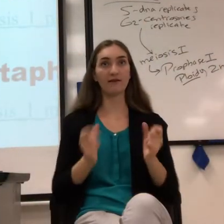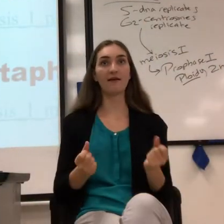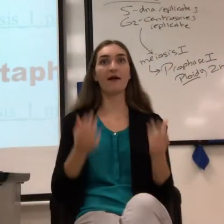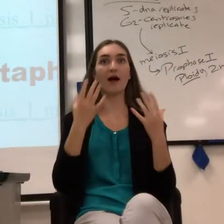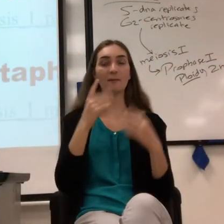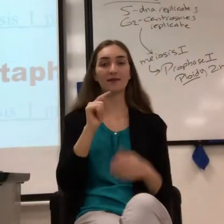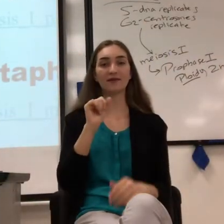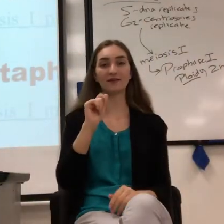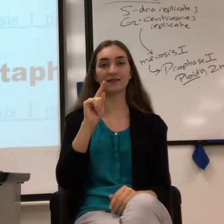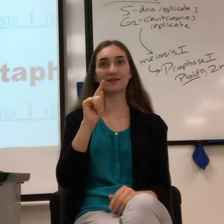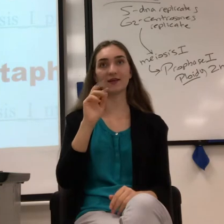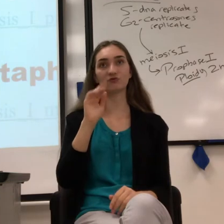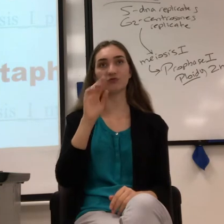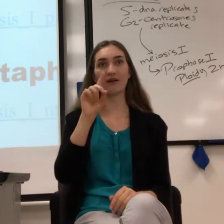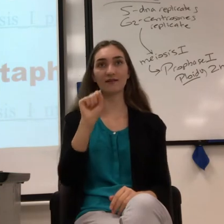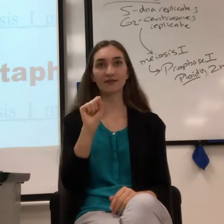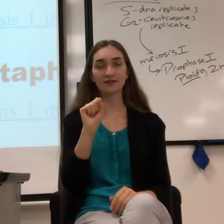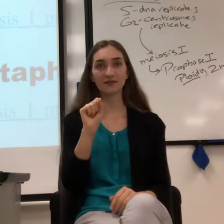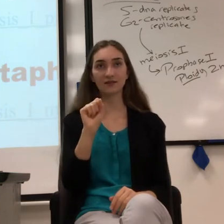tetrads are there?